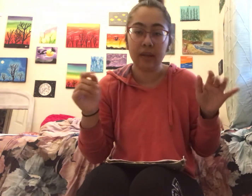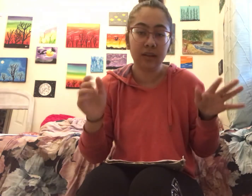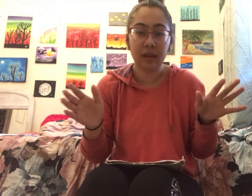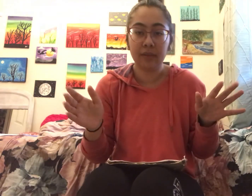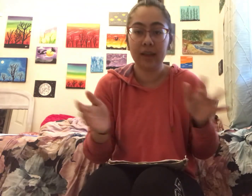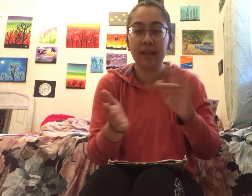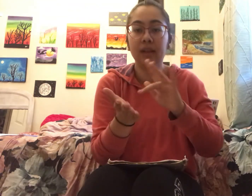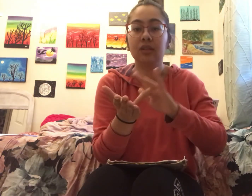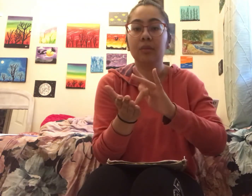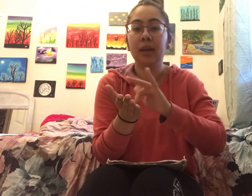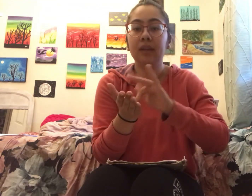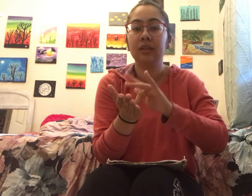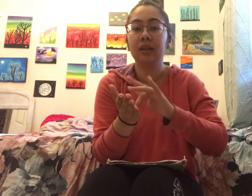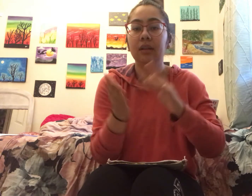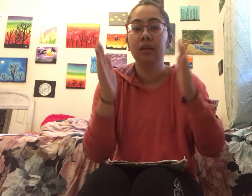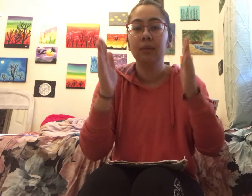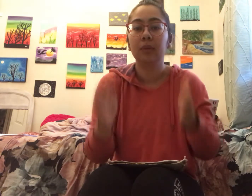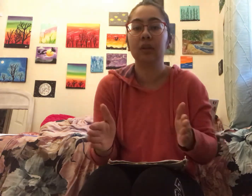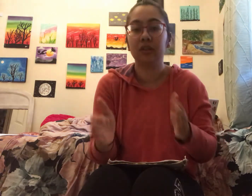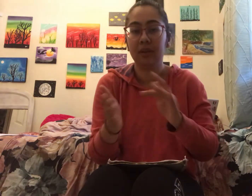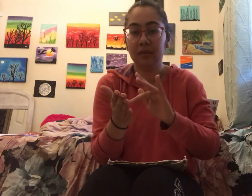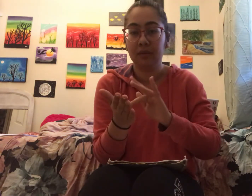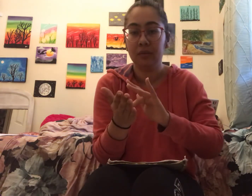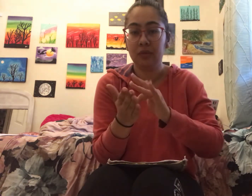stuff like that. So medicine, person,